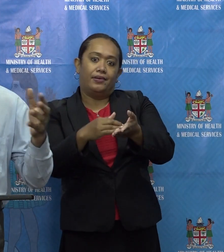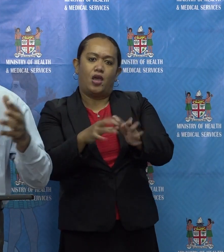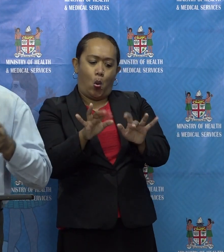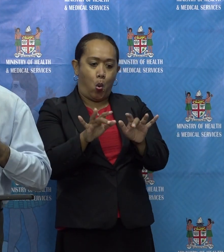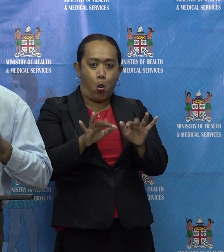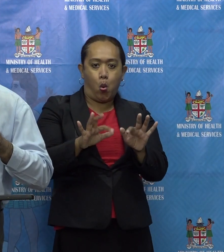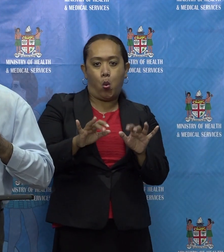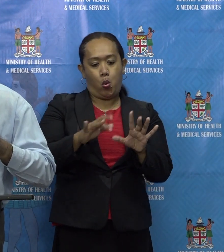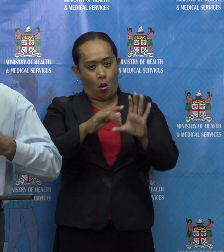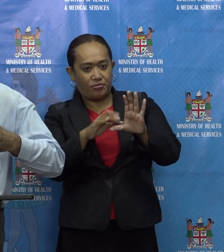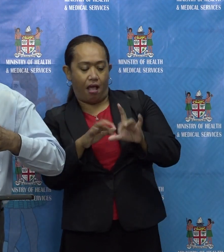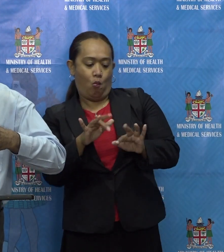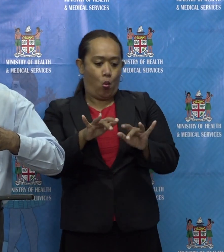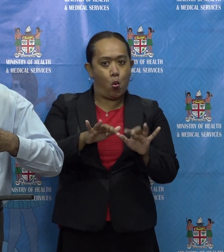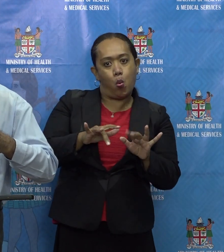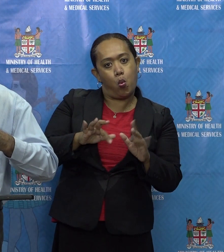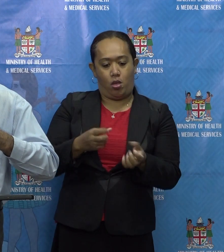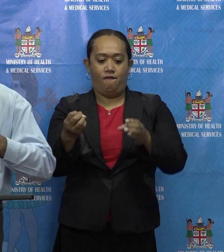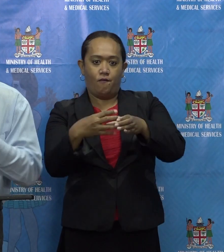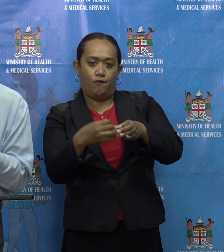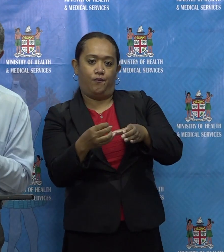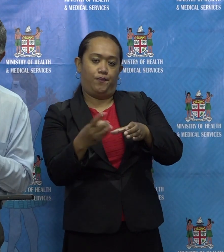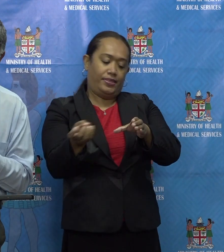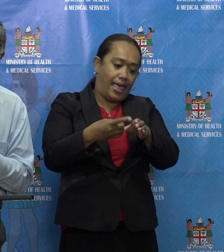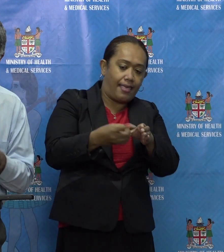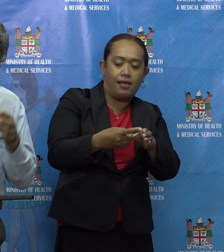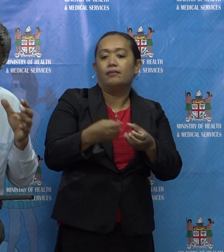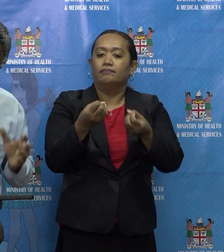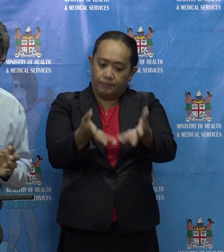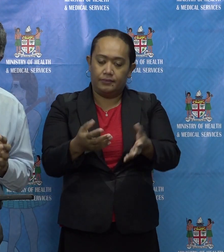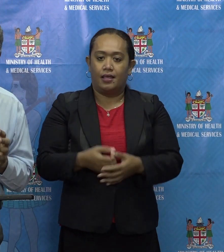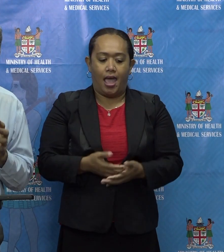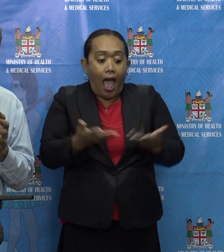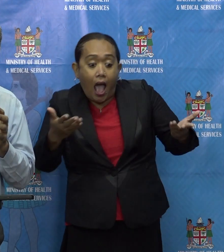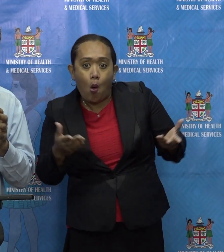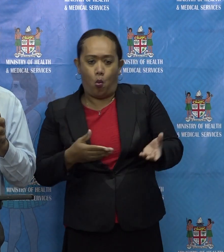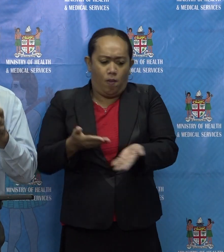all the data in one place, and they're helping us to work out this strategy, how many